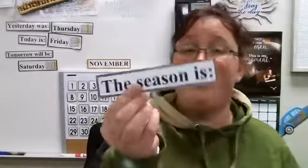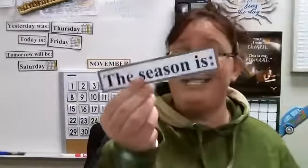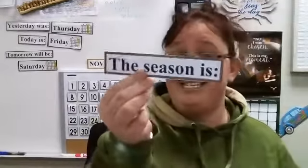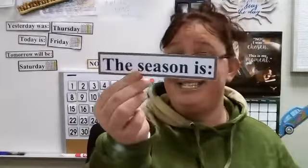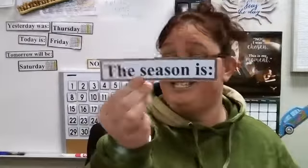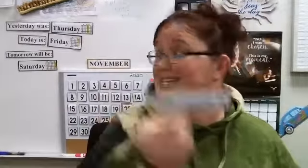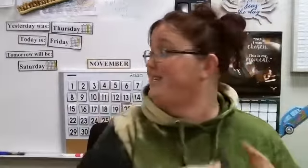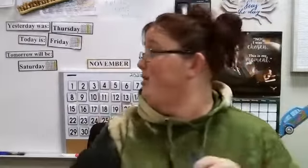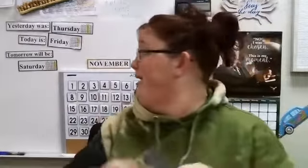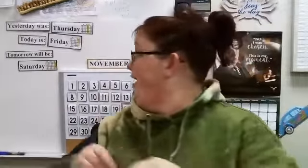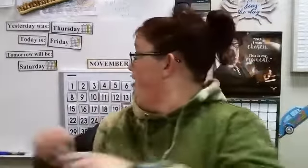What season are we in?